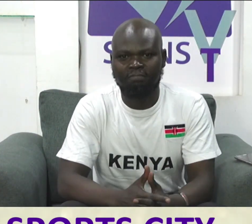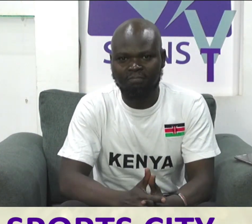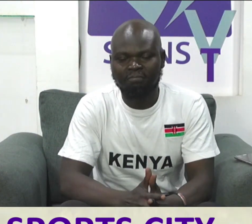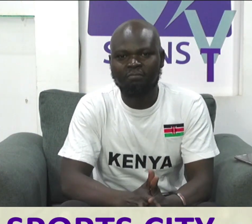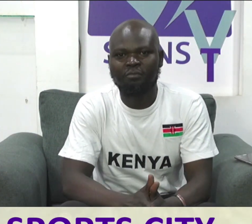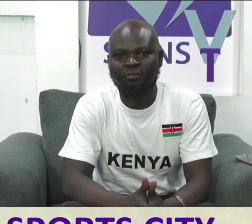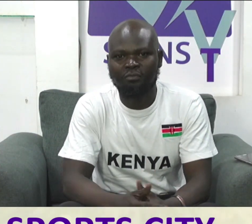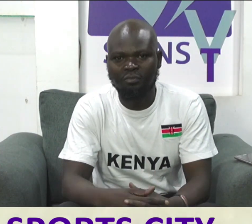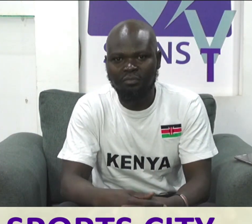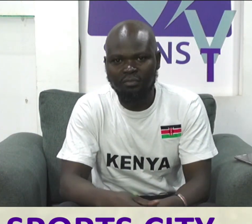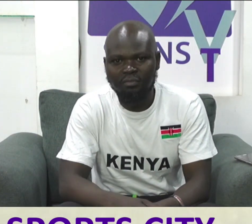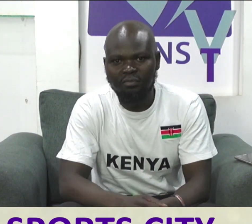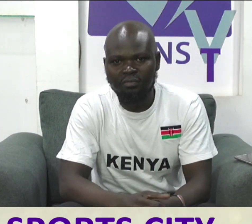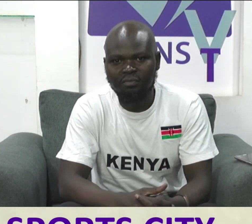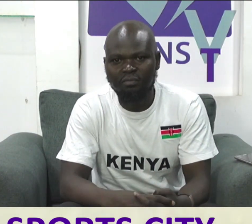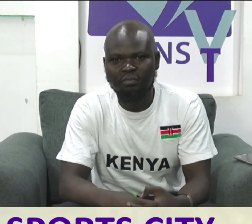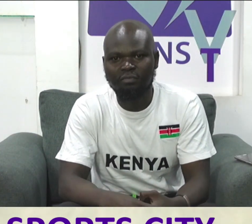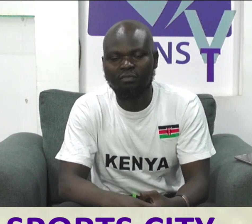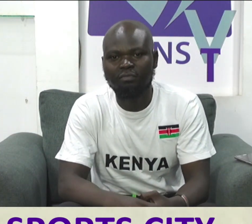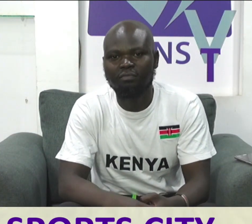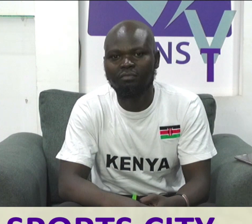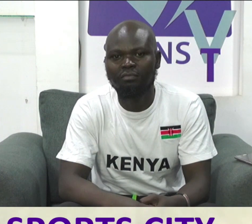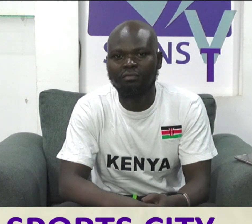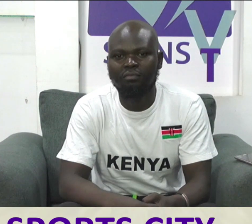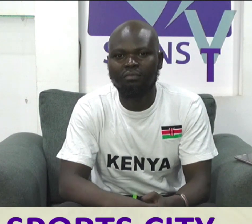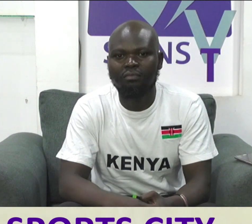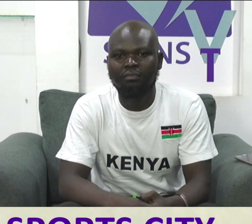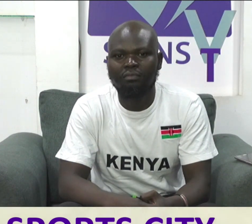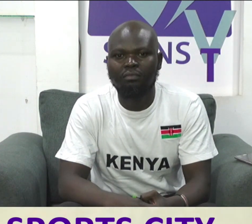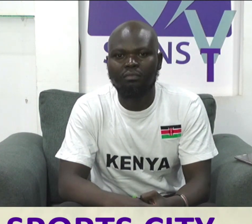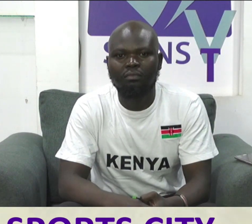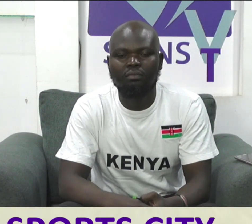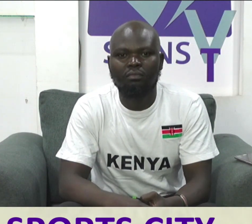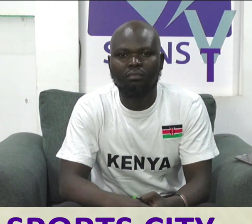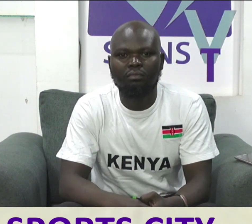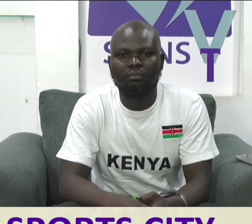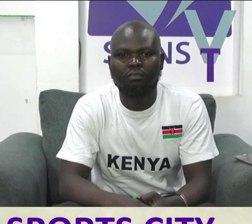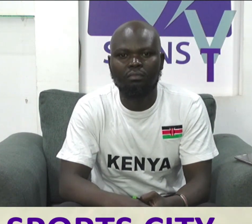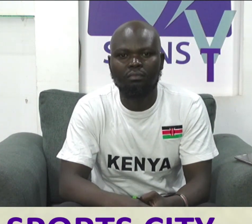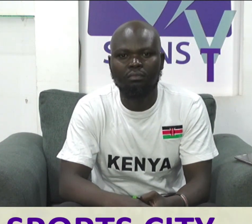table? So right now, let's take a short break and we'll come back shortly.